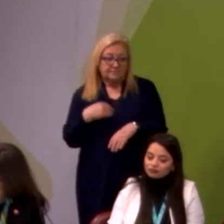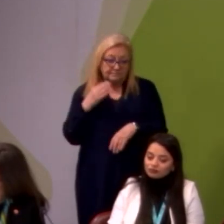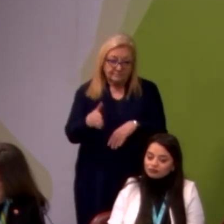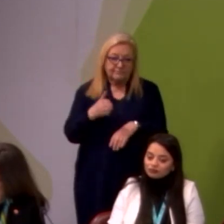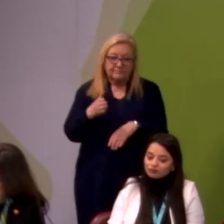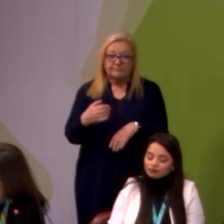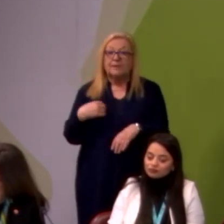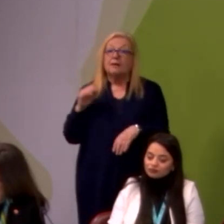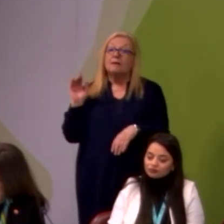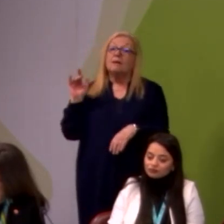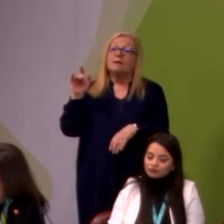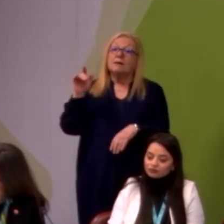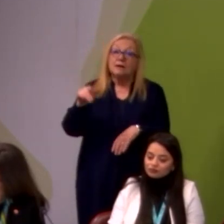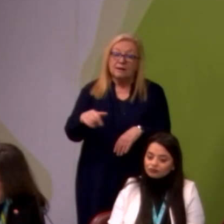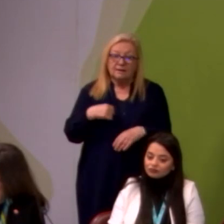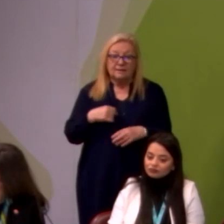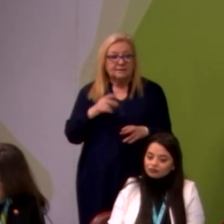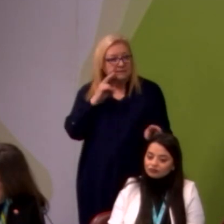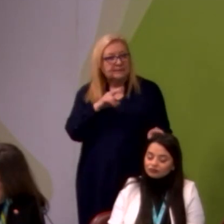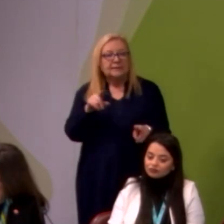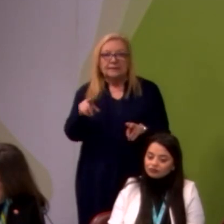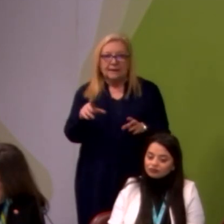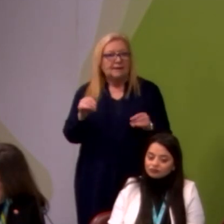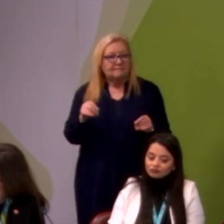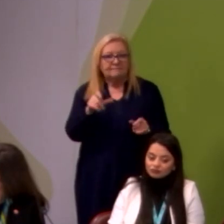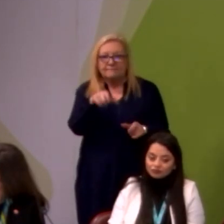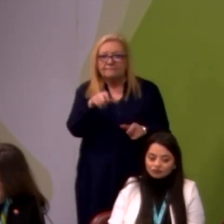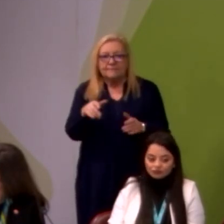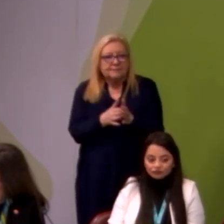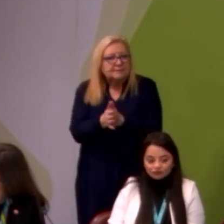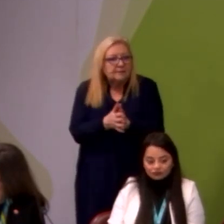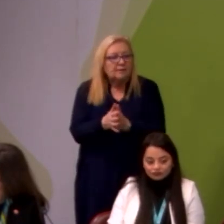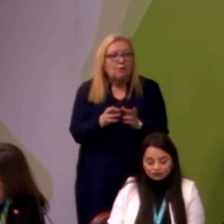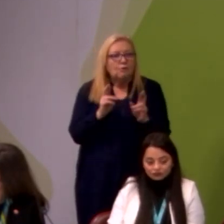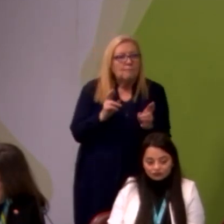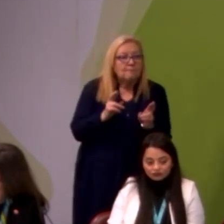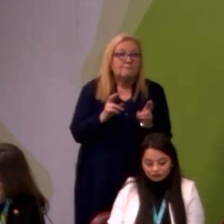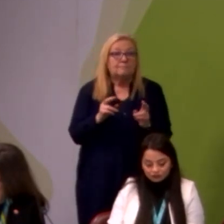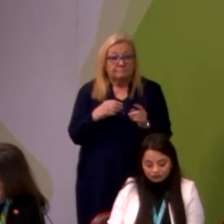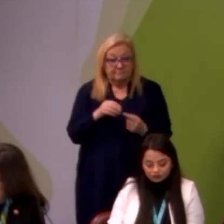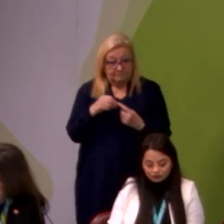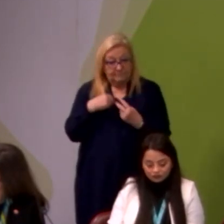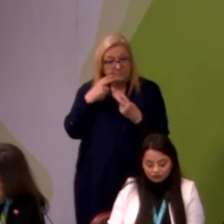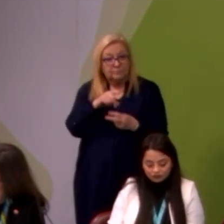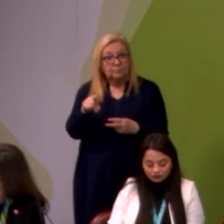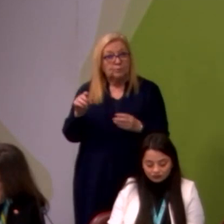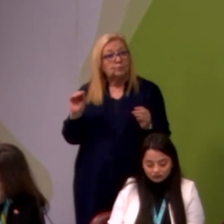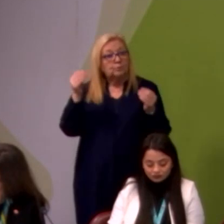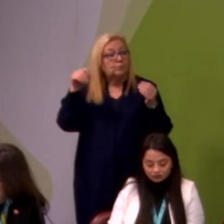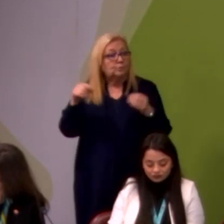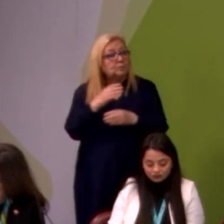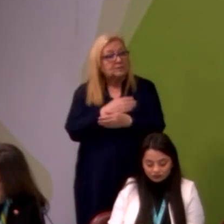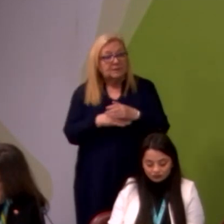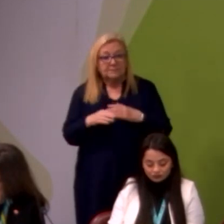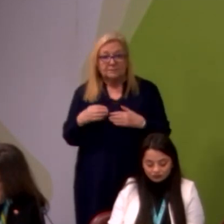the excitement and the hope of people, and being particular, young people with disabilities. When visiting schools,